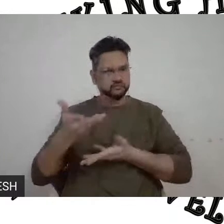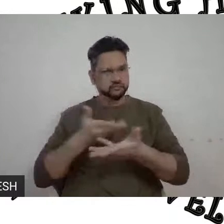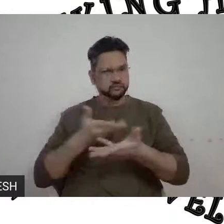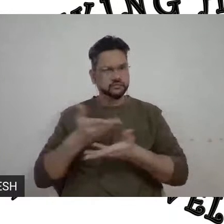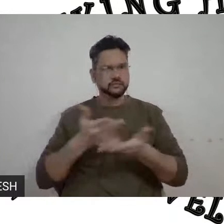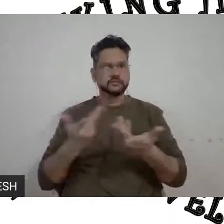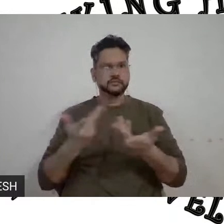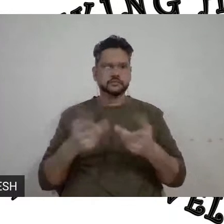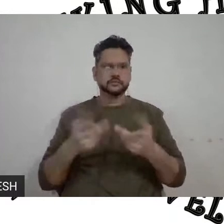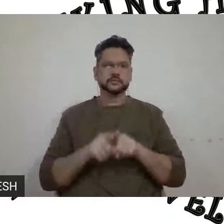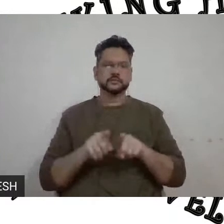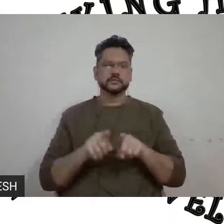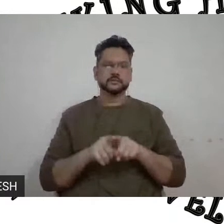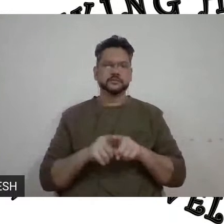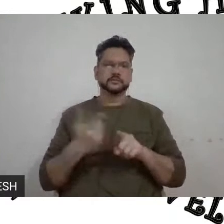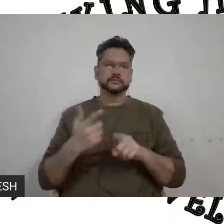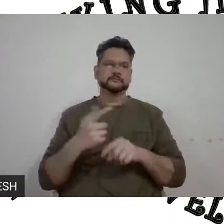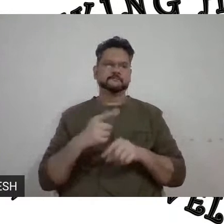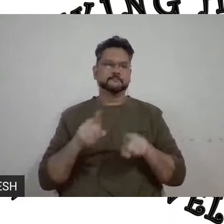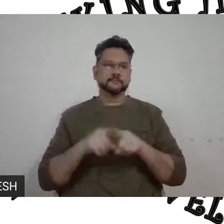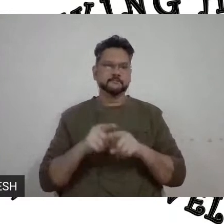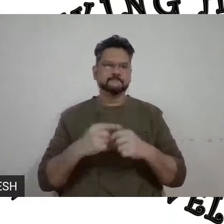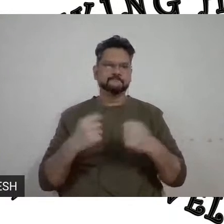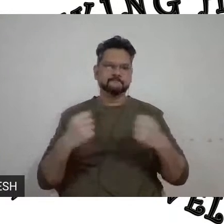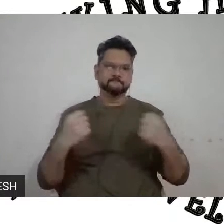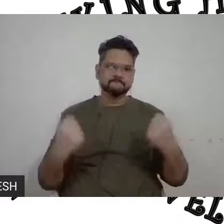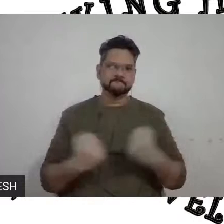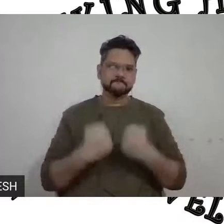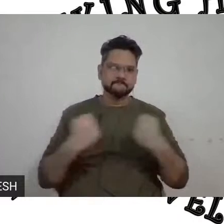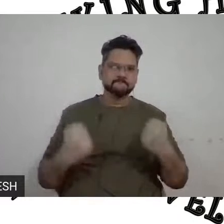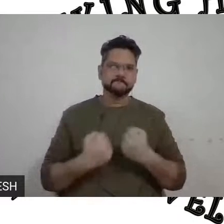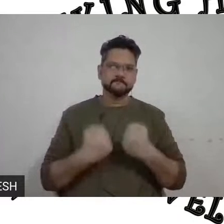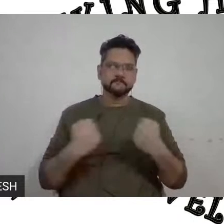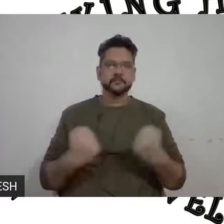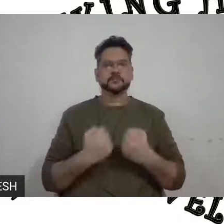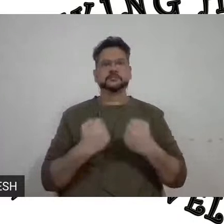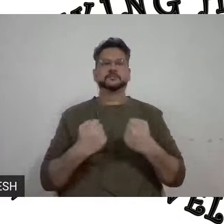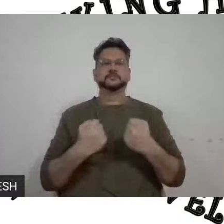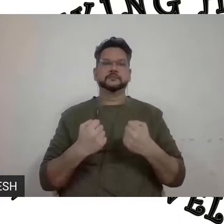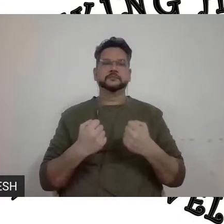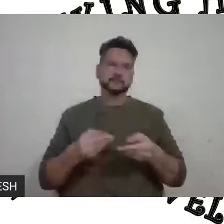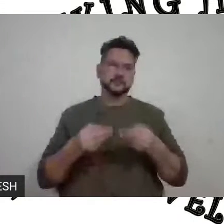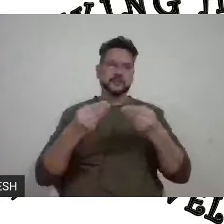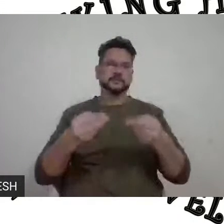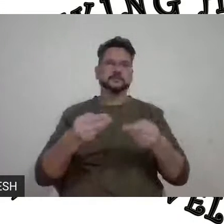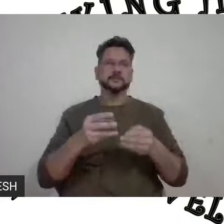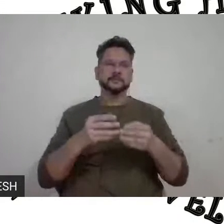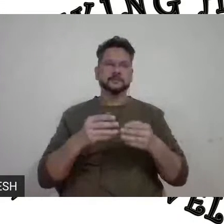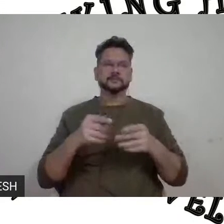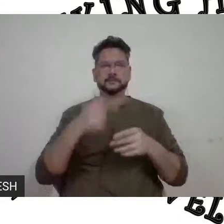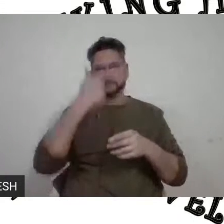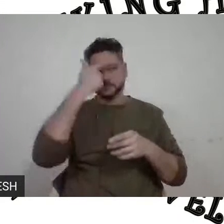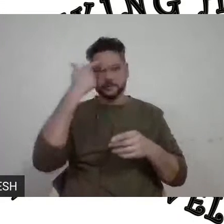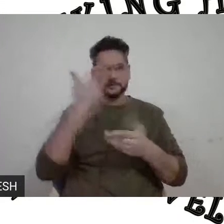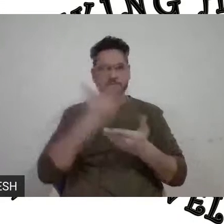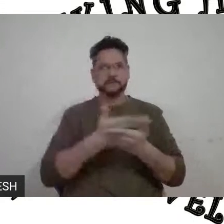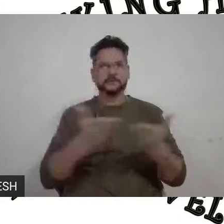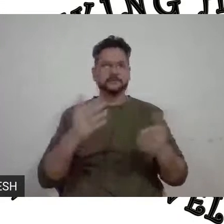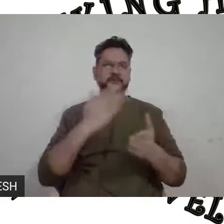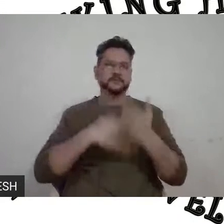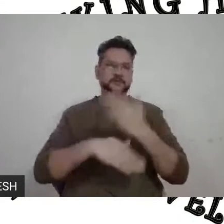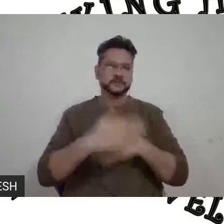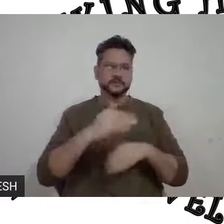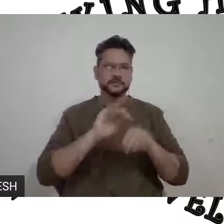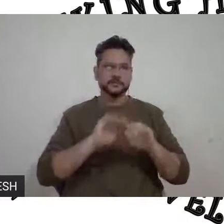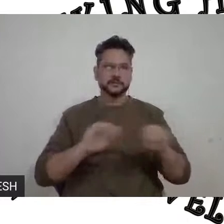for making the efforts, for giving the opportunities to the specially able children, for so